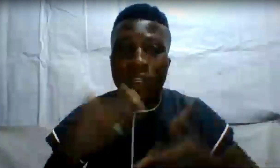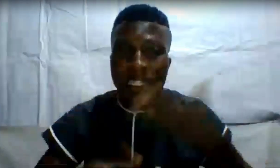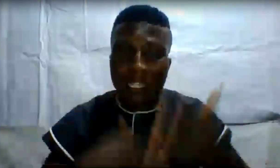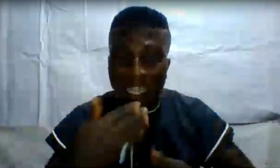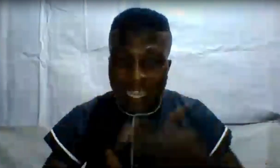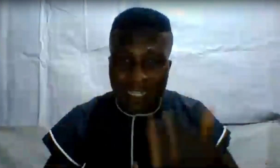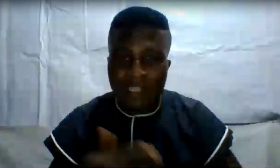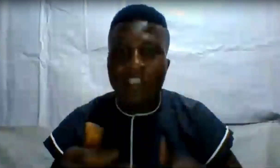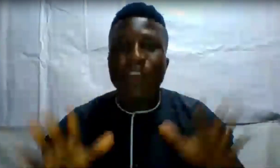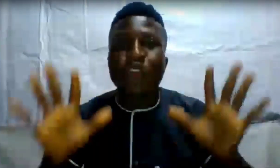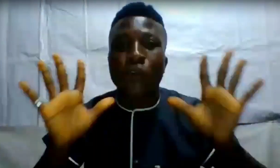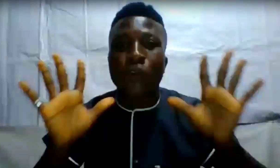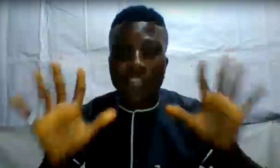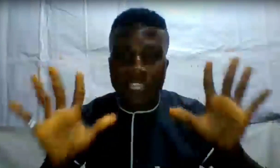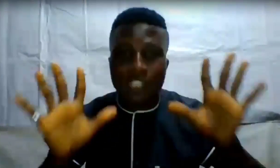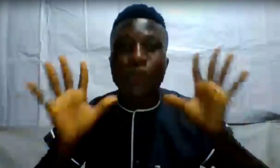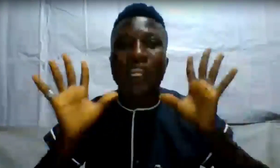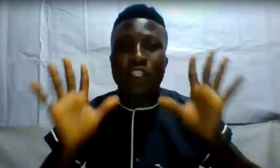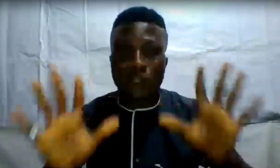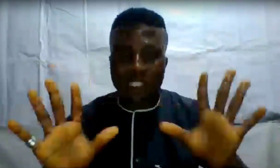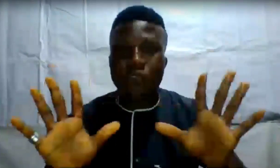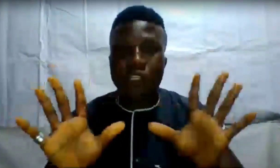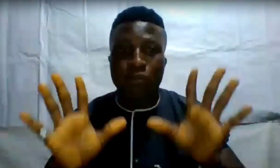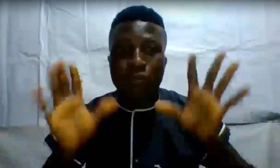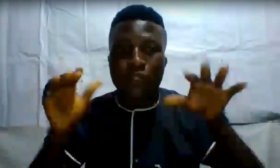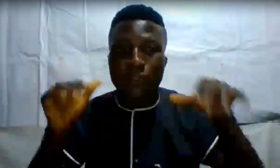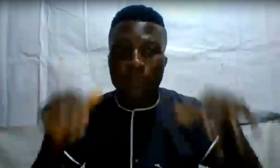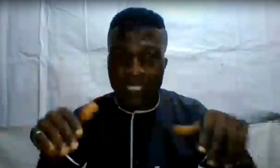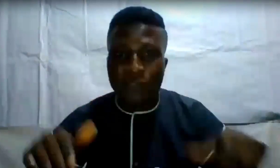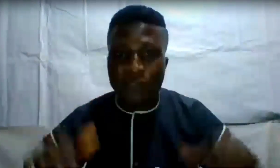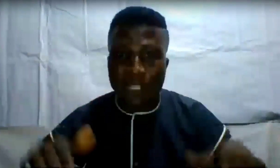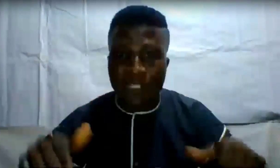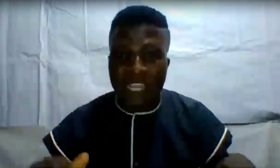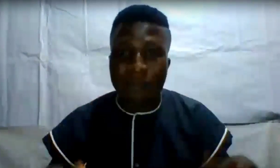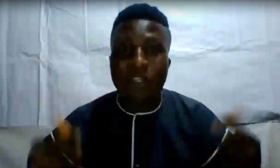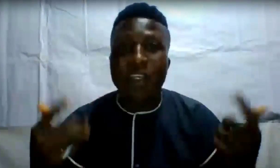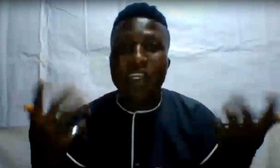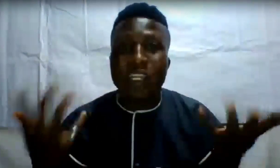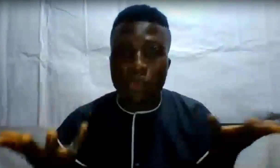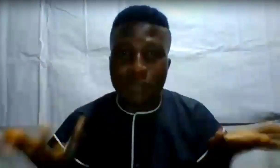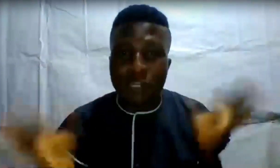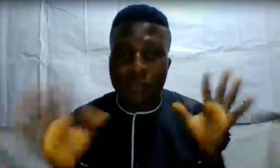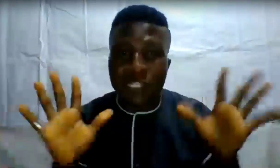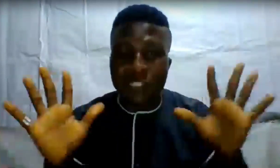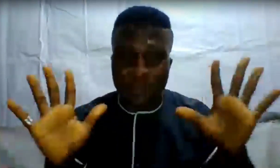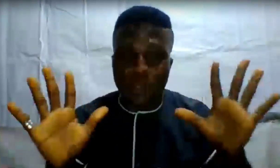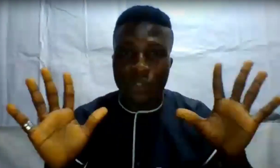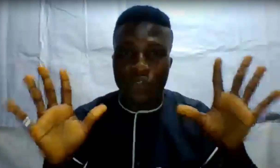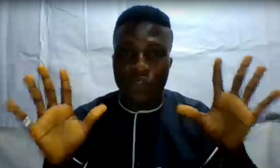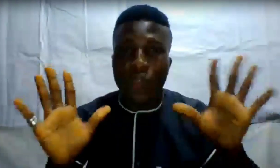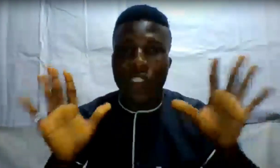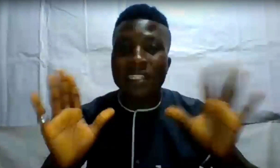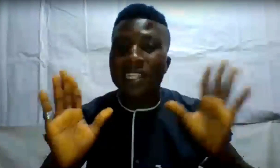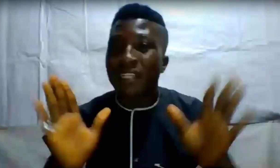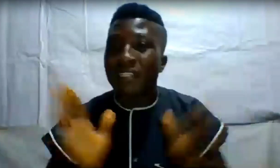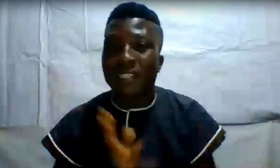line, your fingers will get adjusted to it, but this very time it will be a bit difficult. So this next part of the